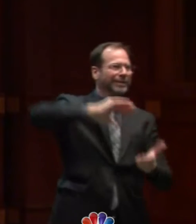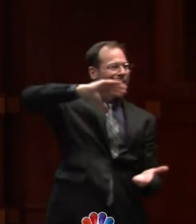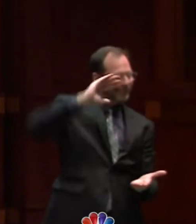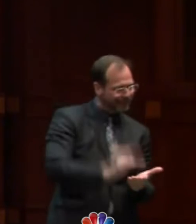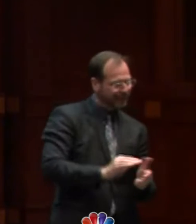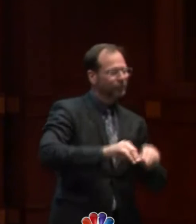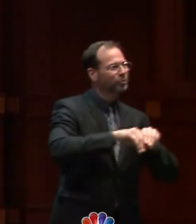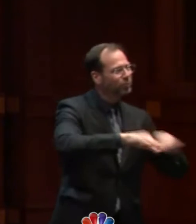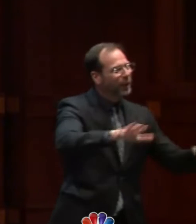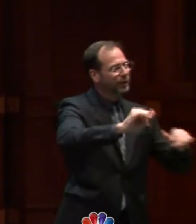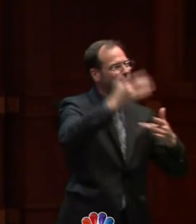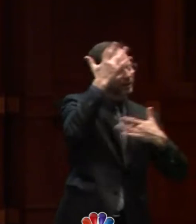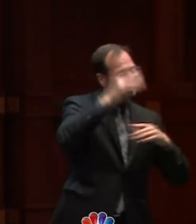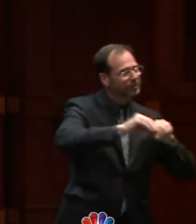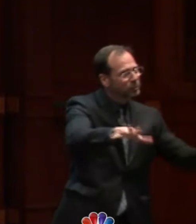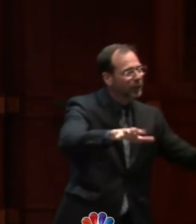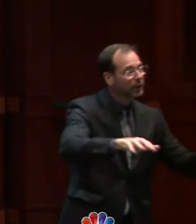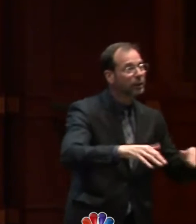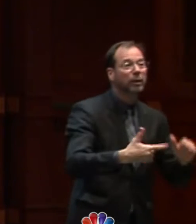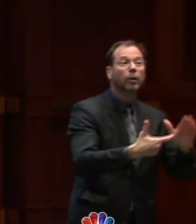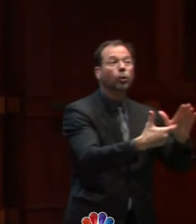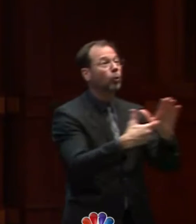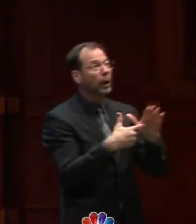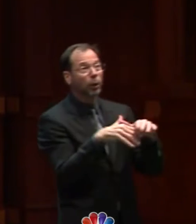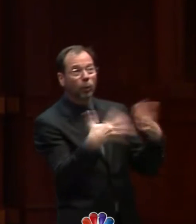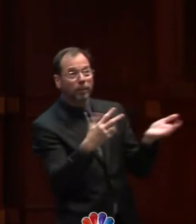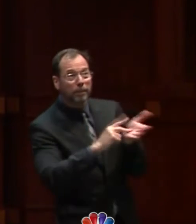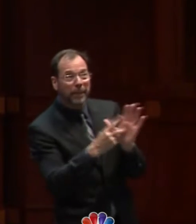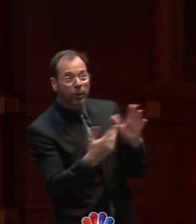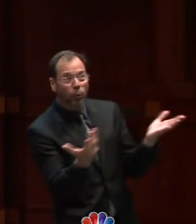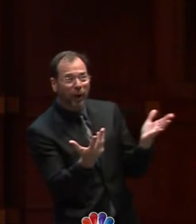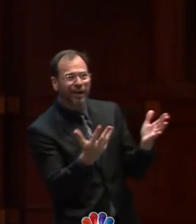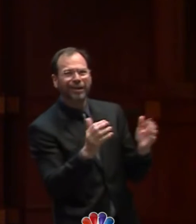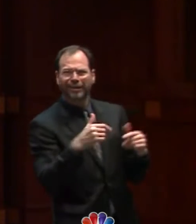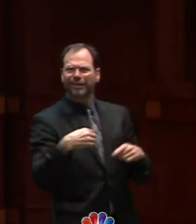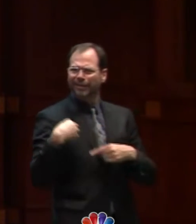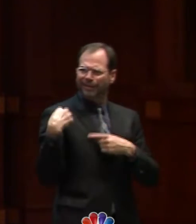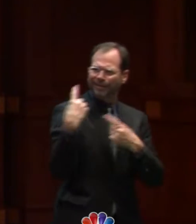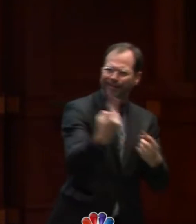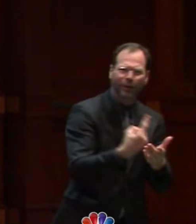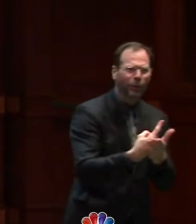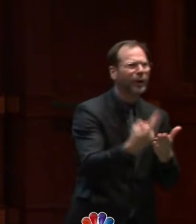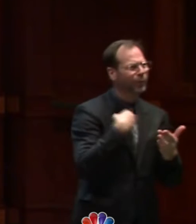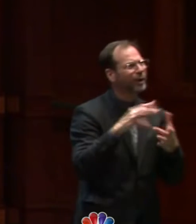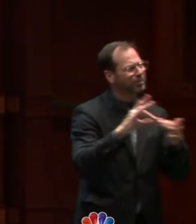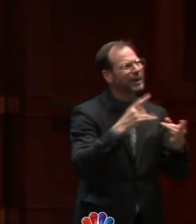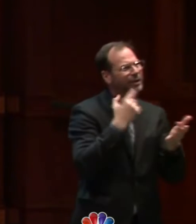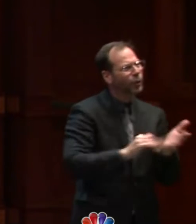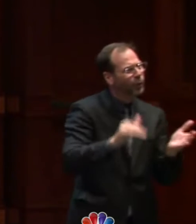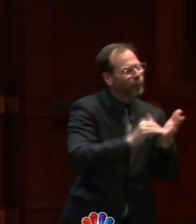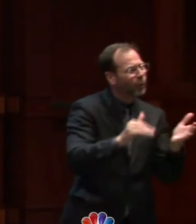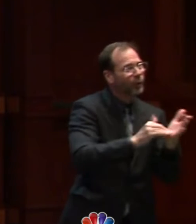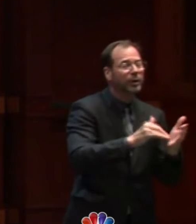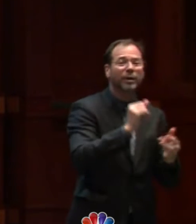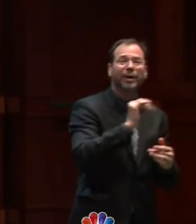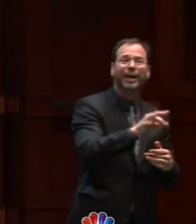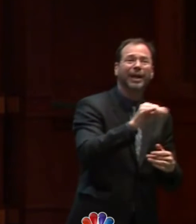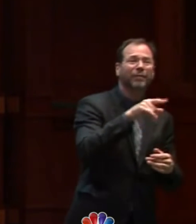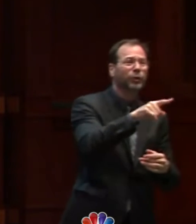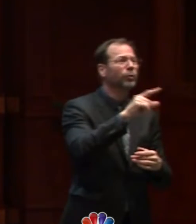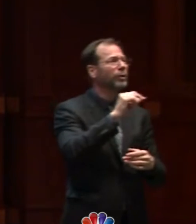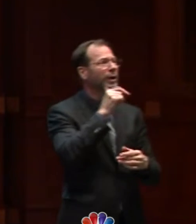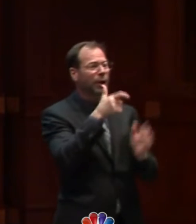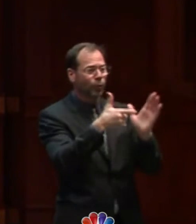spread of the coronavirus. What that requires is what everybody's been talking about over the past week, and that is that if you're not involved